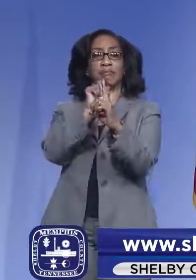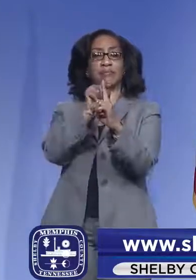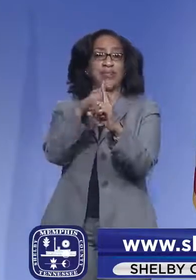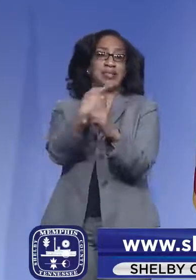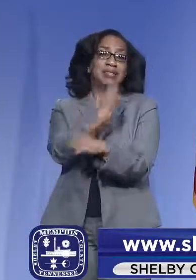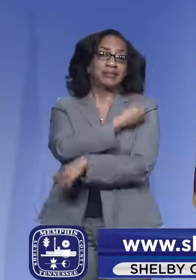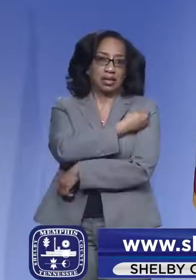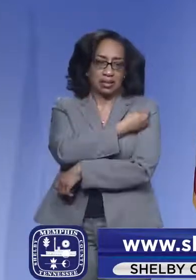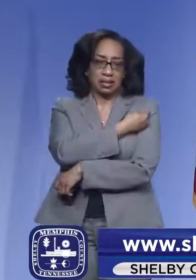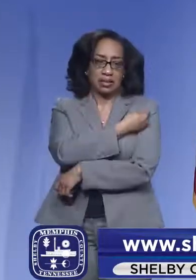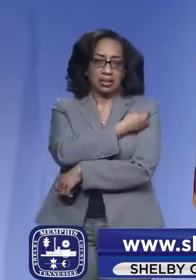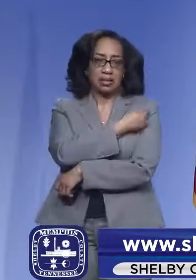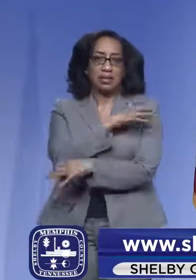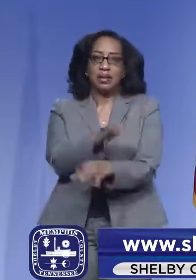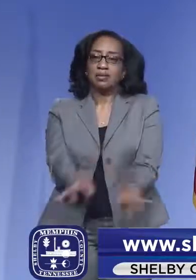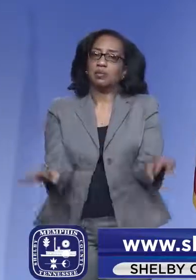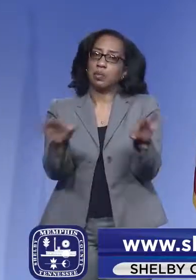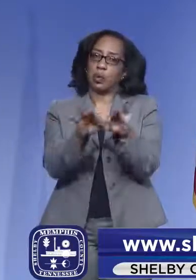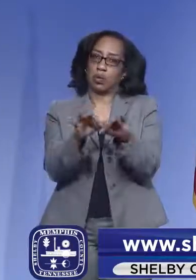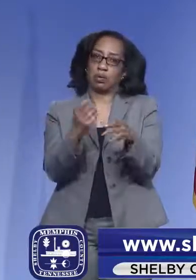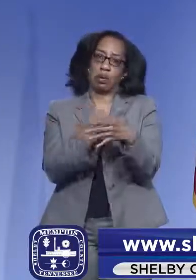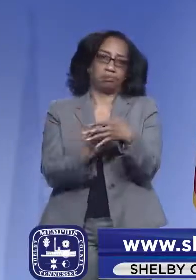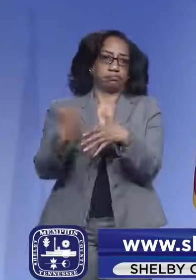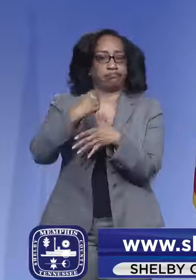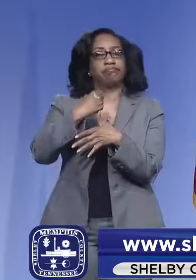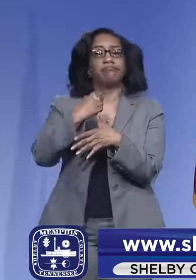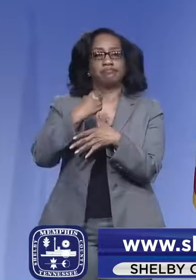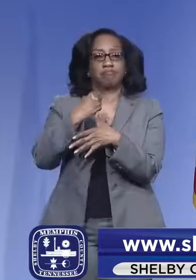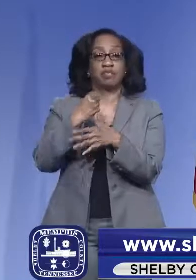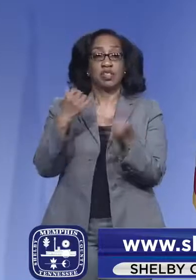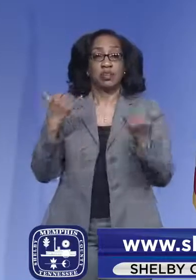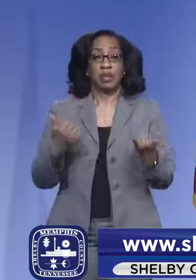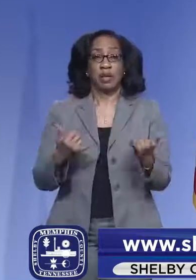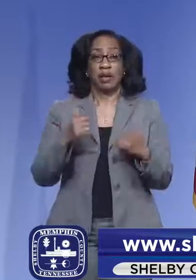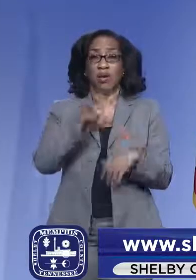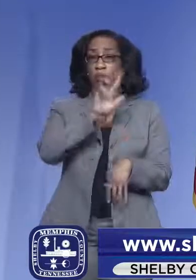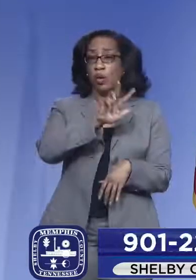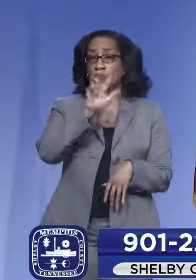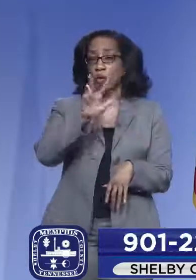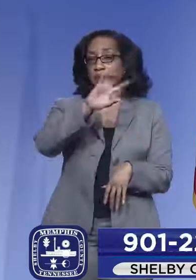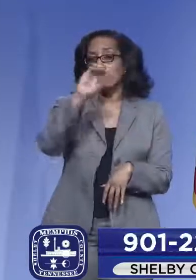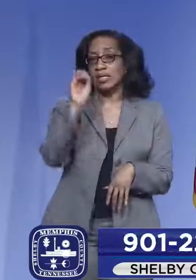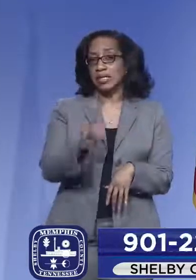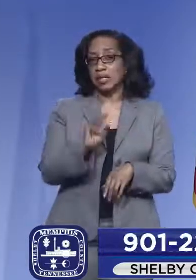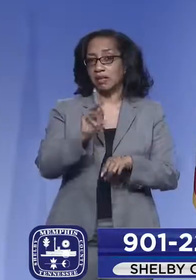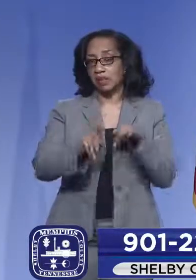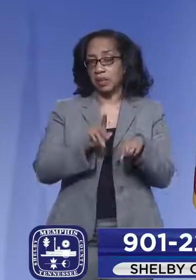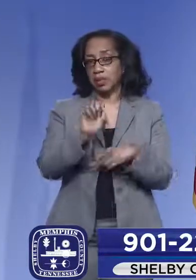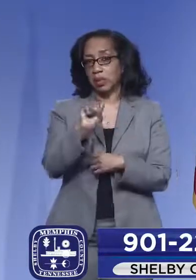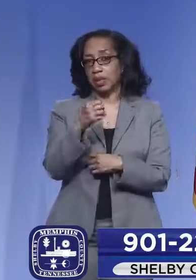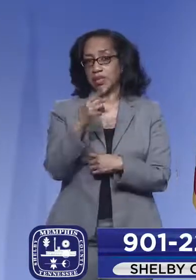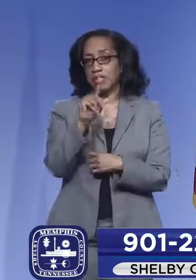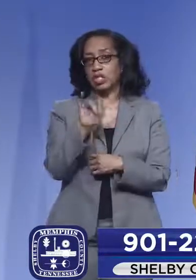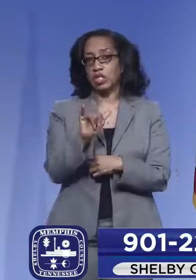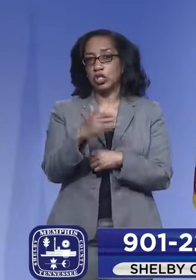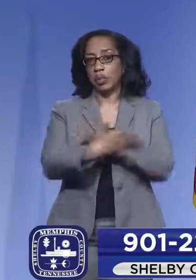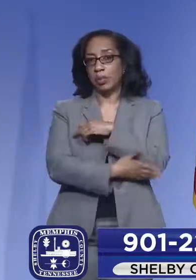campaign. And right now, 33% of people in Shelby County are